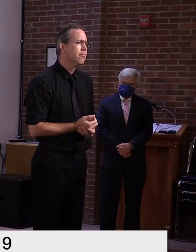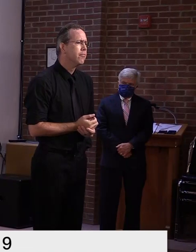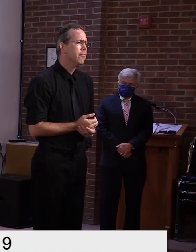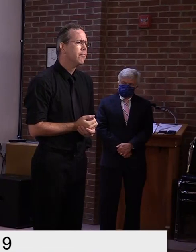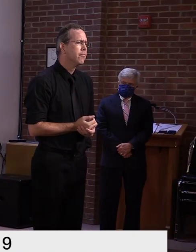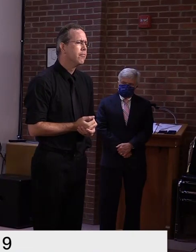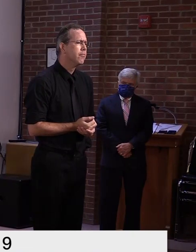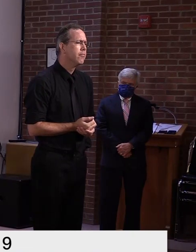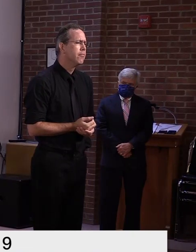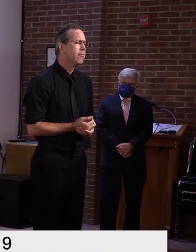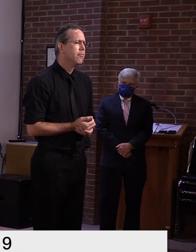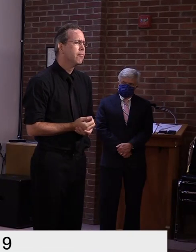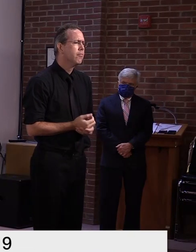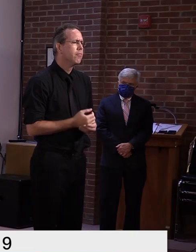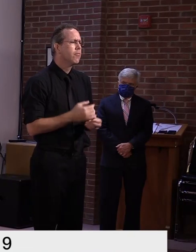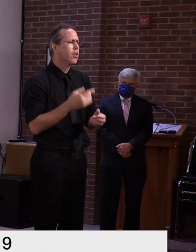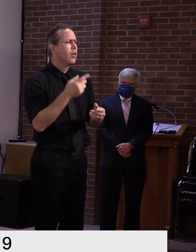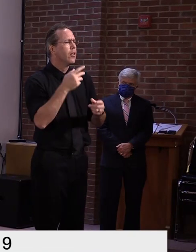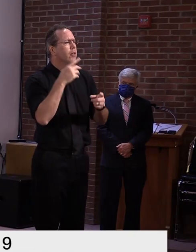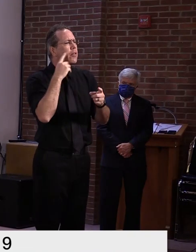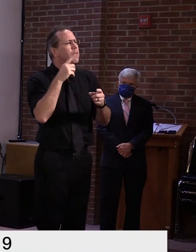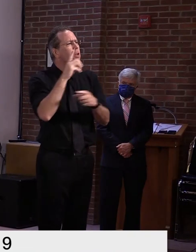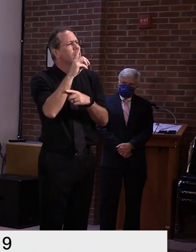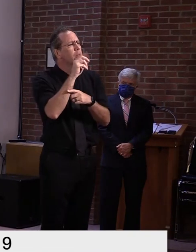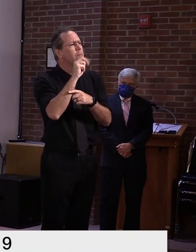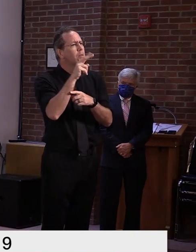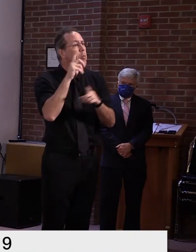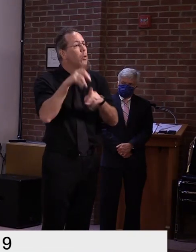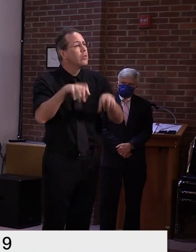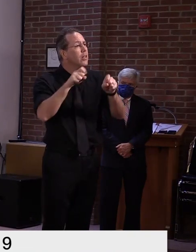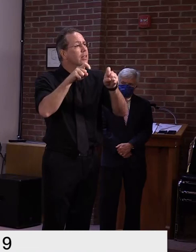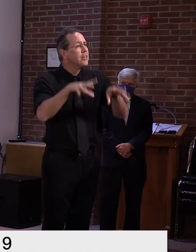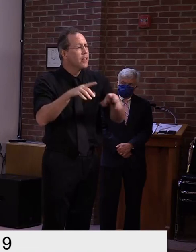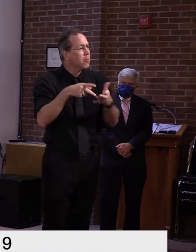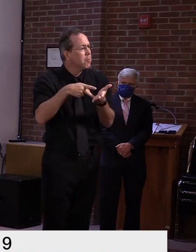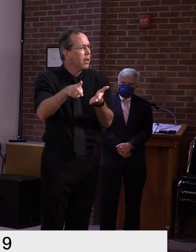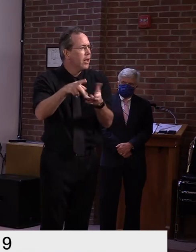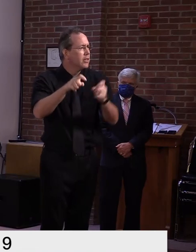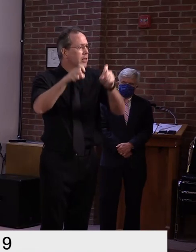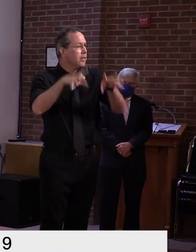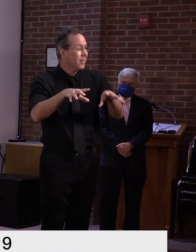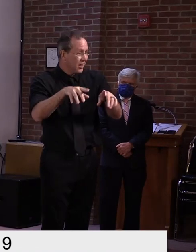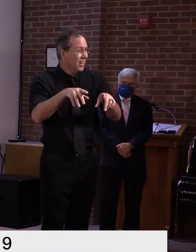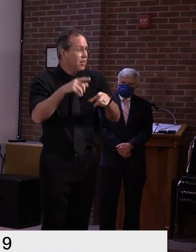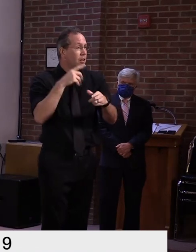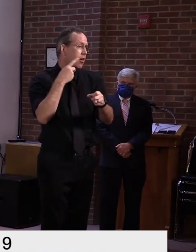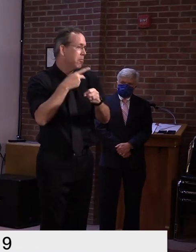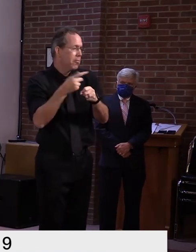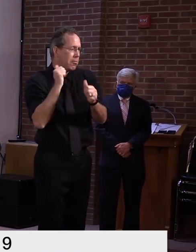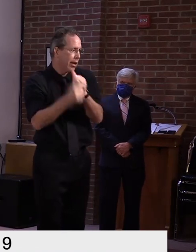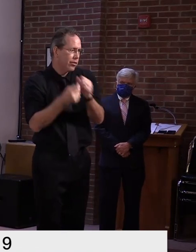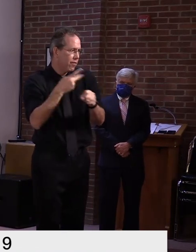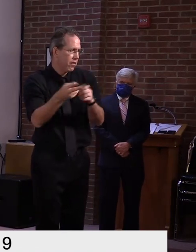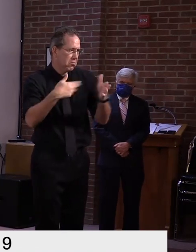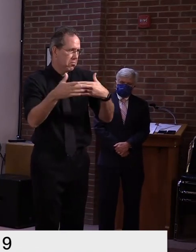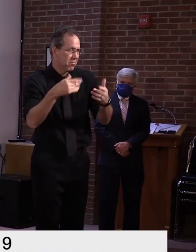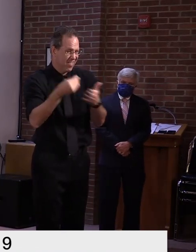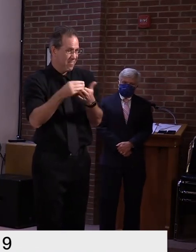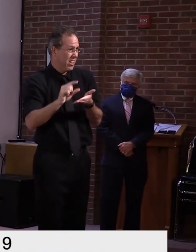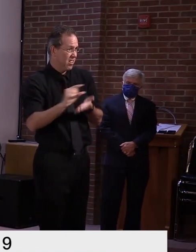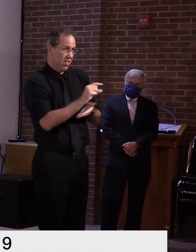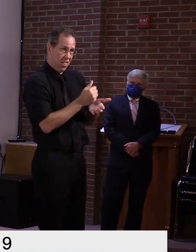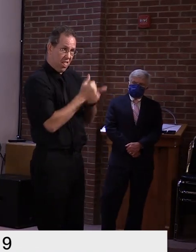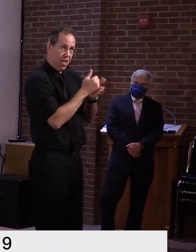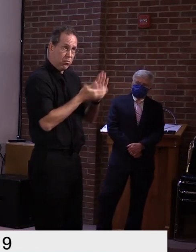I'm not saying that we couldn't get it, but it's not readily available. It's just not something we keep track of. So we could dive into it if